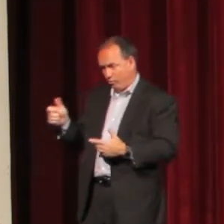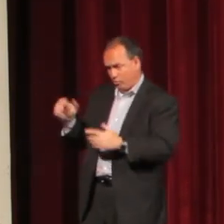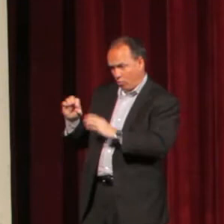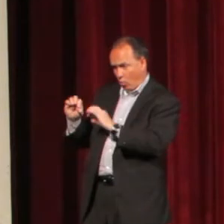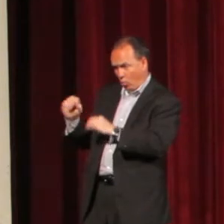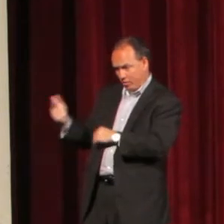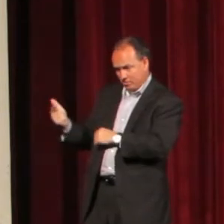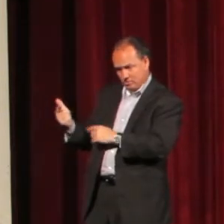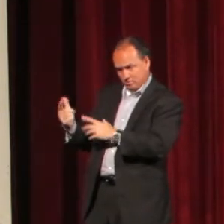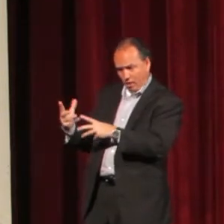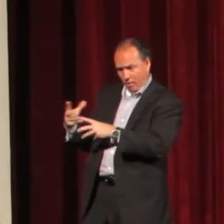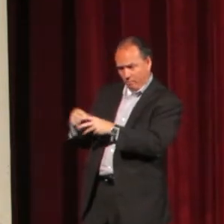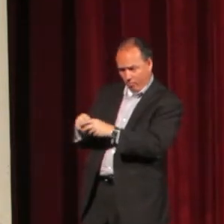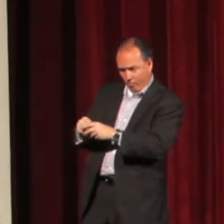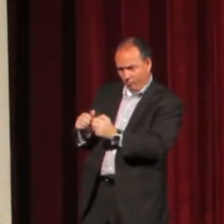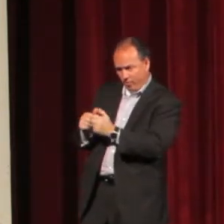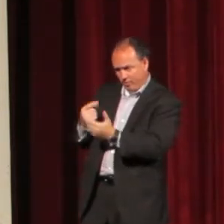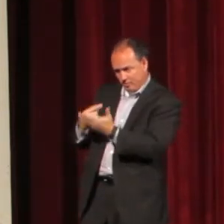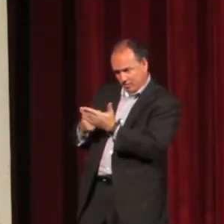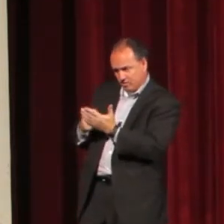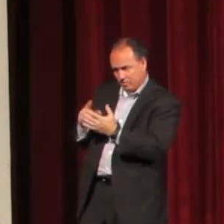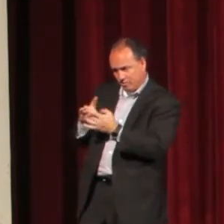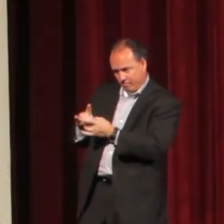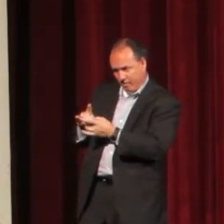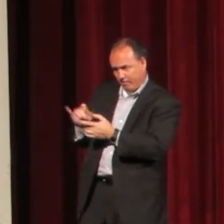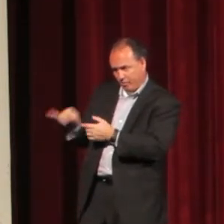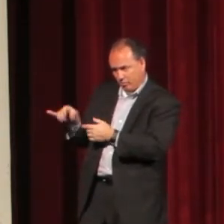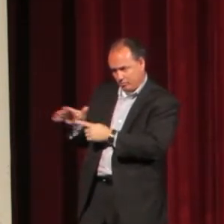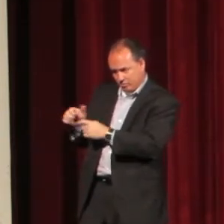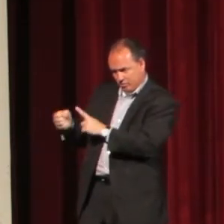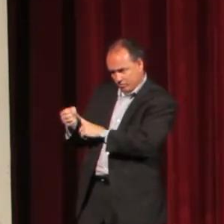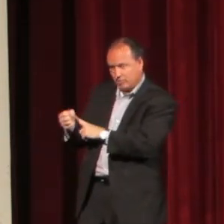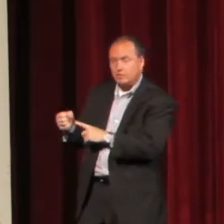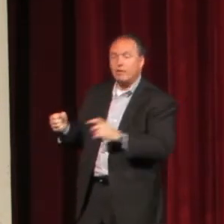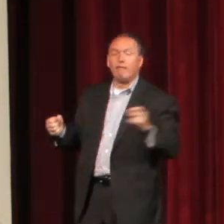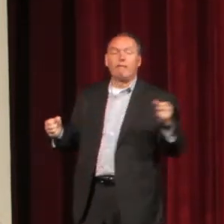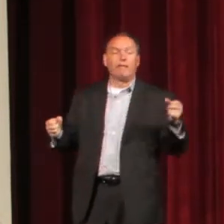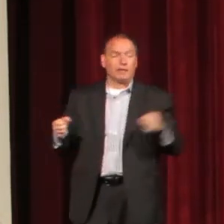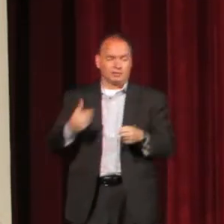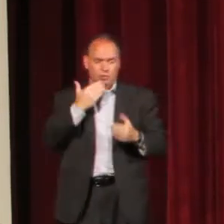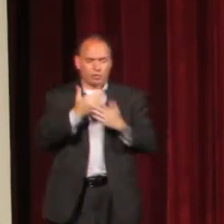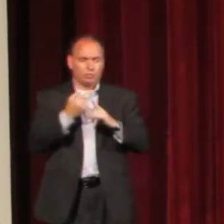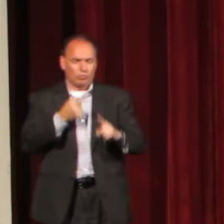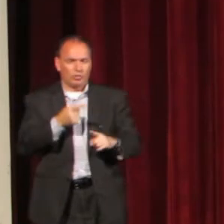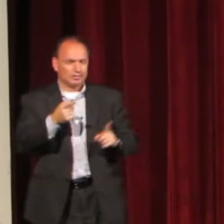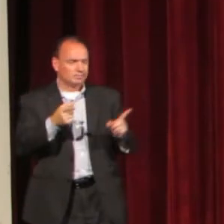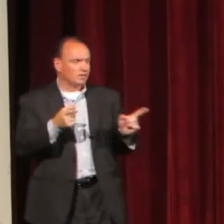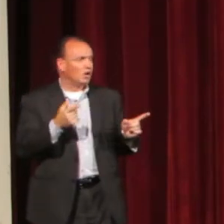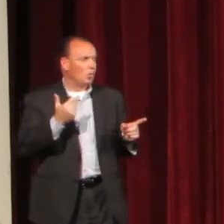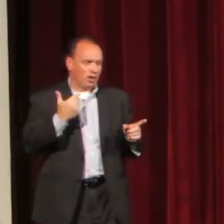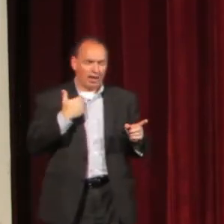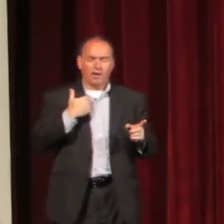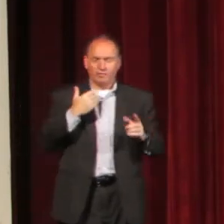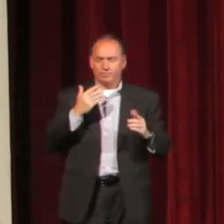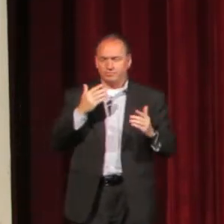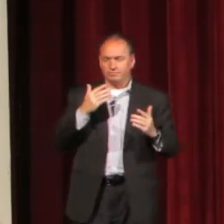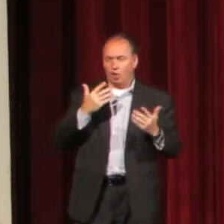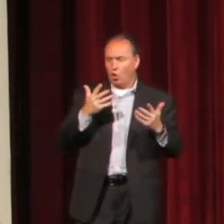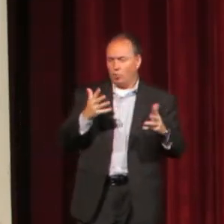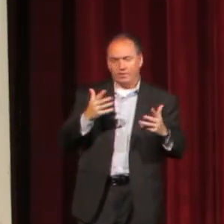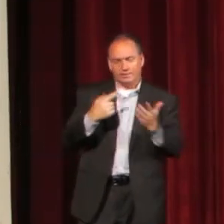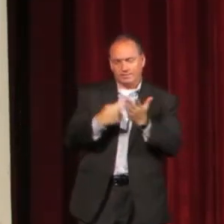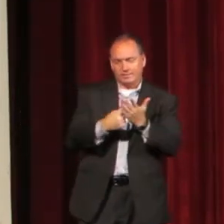and what might that look like for the children that go to those settings? Yes, very good point. We have addressed this